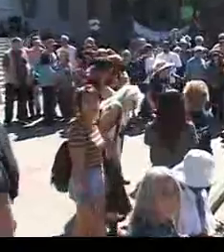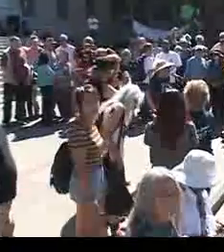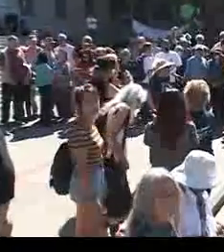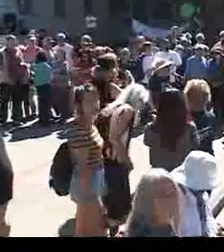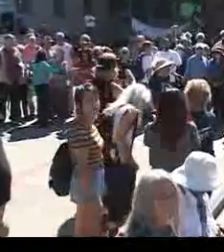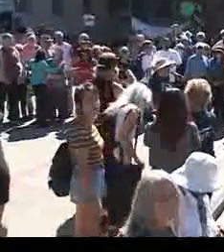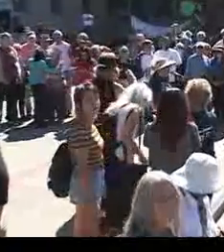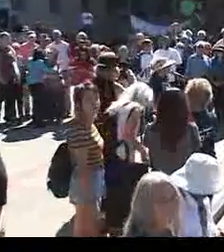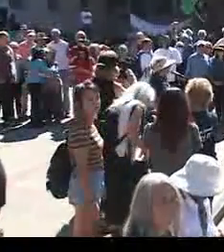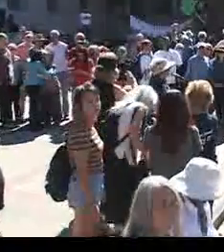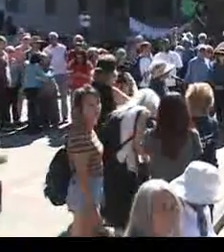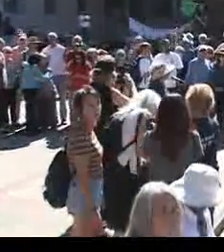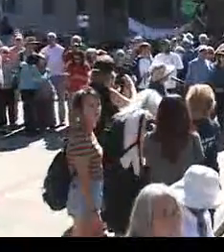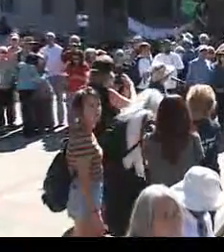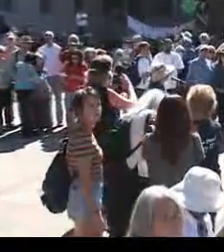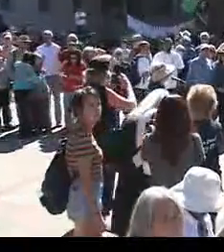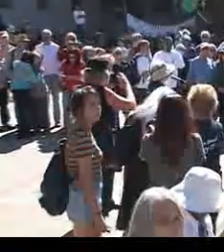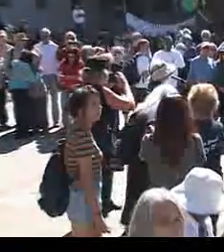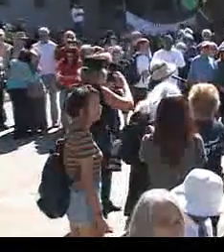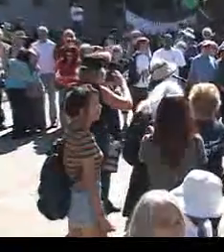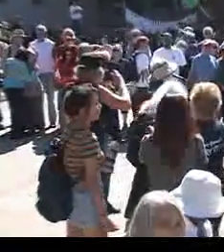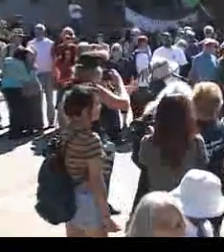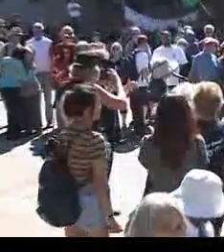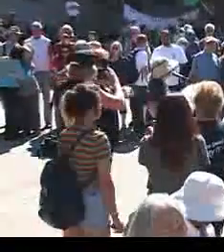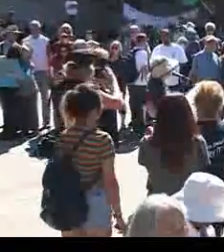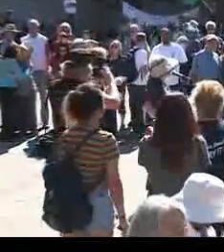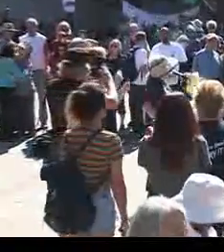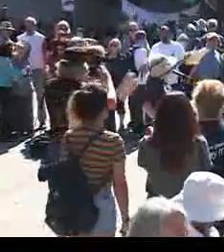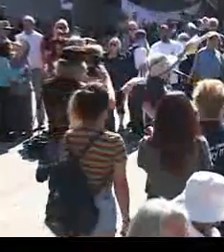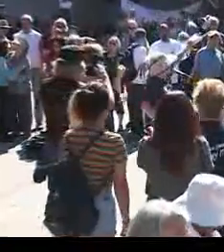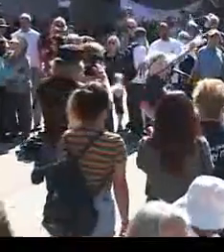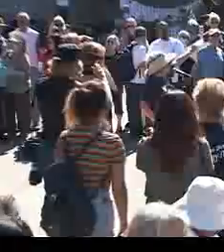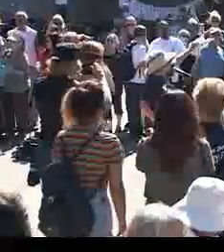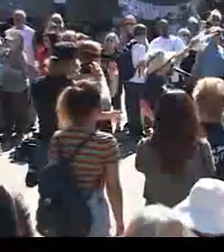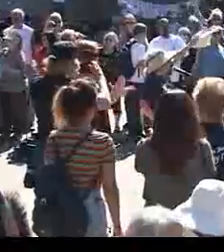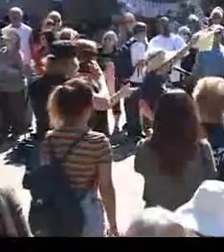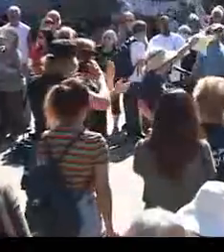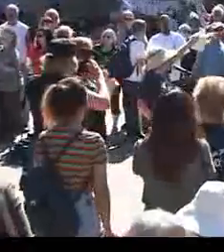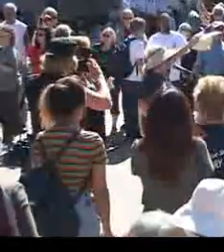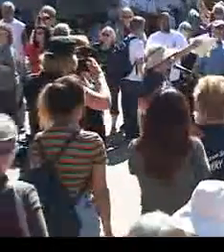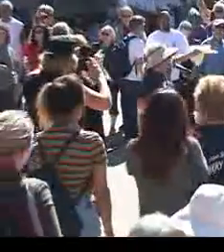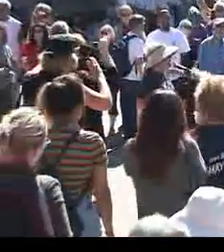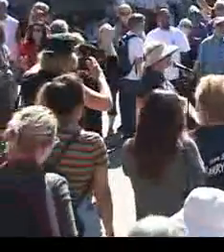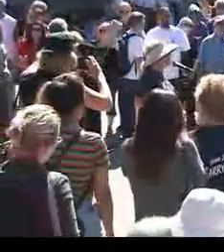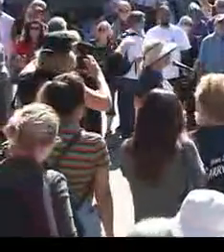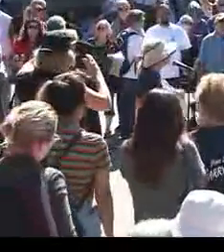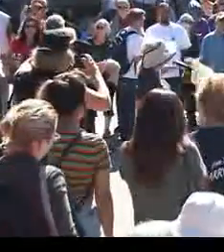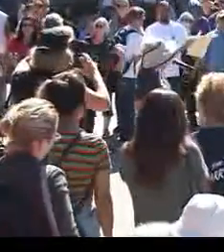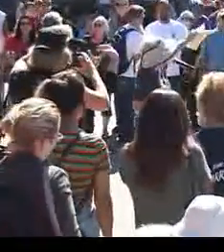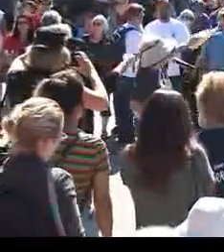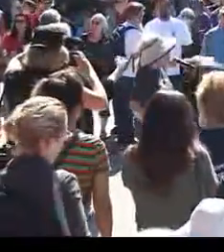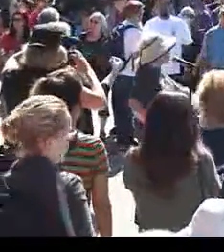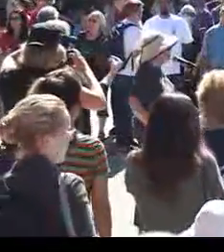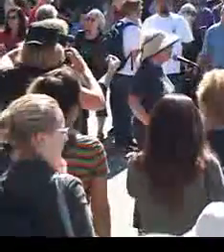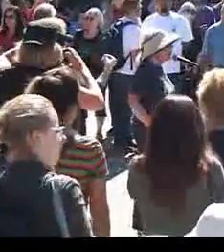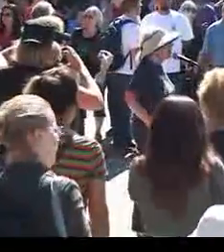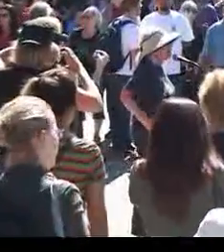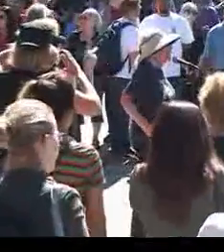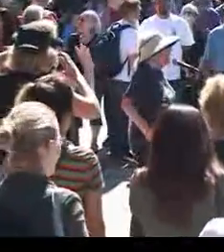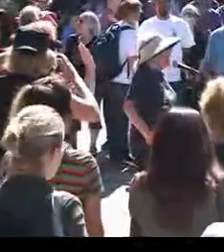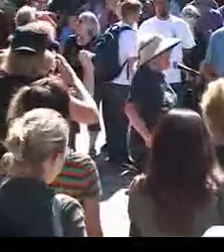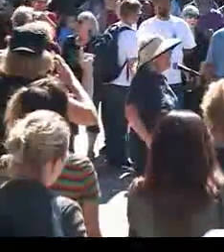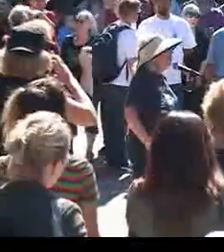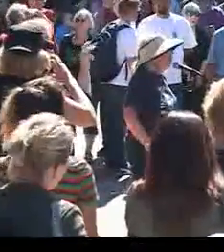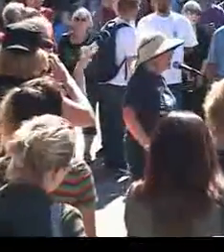couldn't have a political table on this campus. They put you at the entrance on